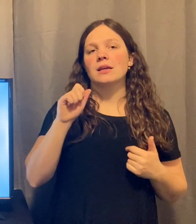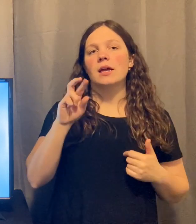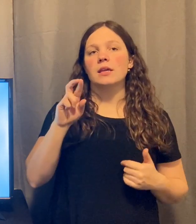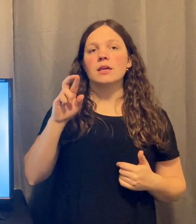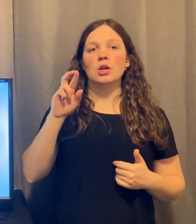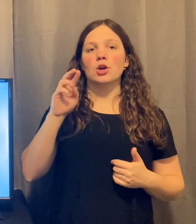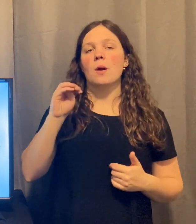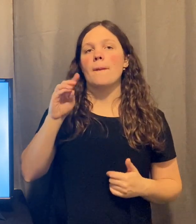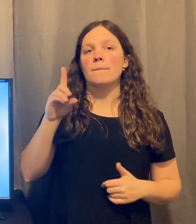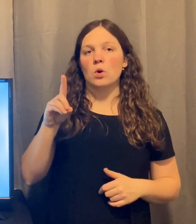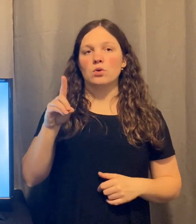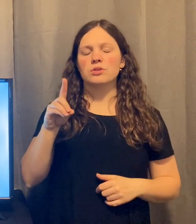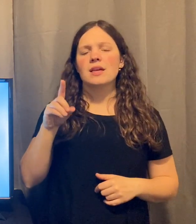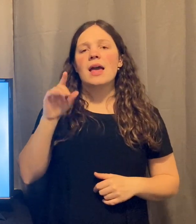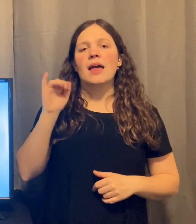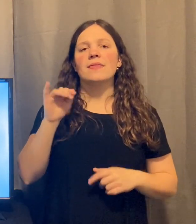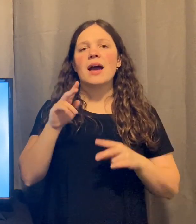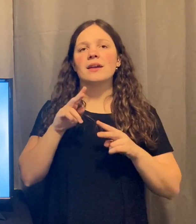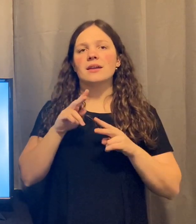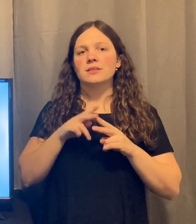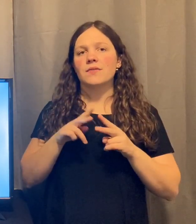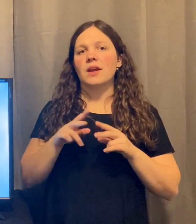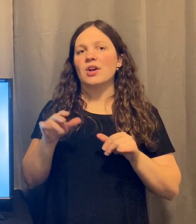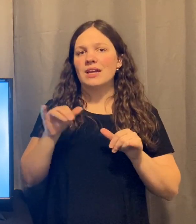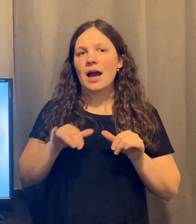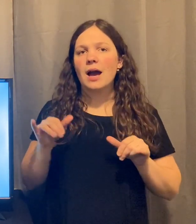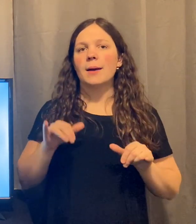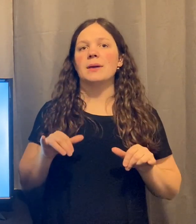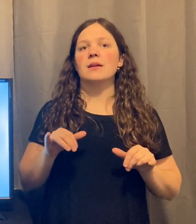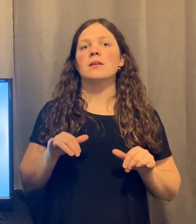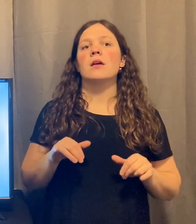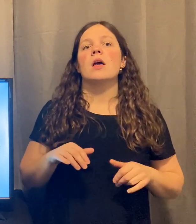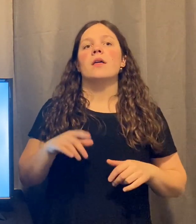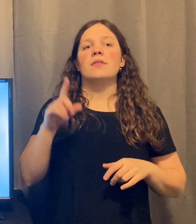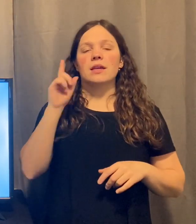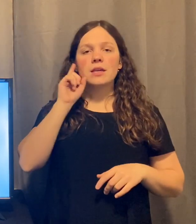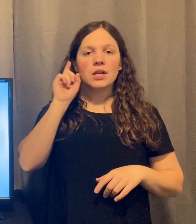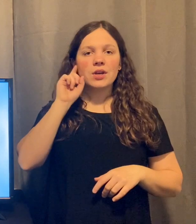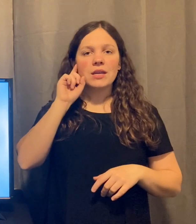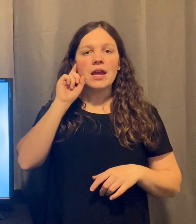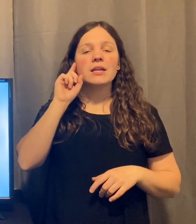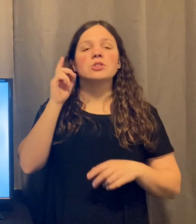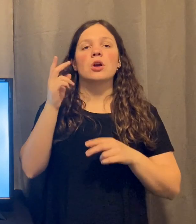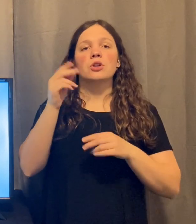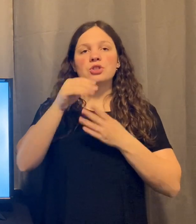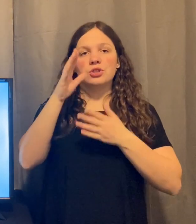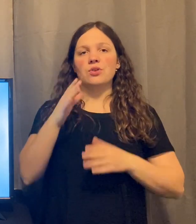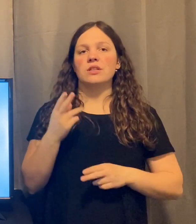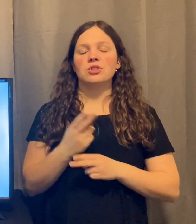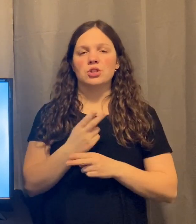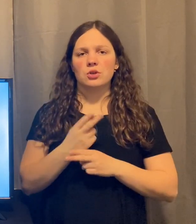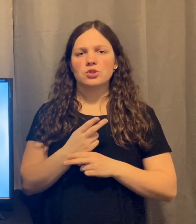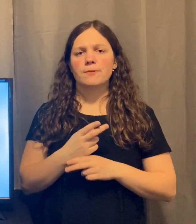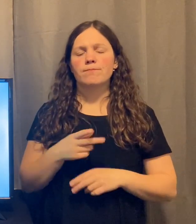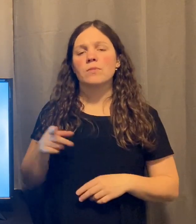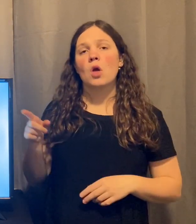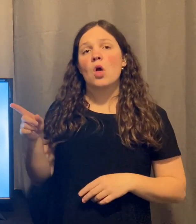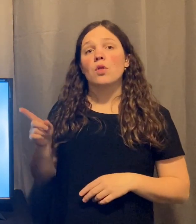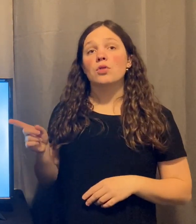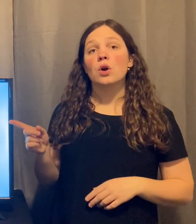an ear mold, and that is very common that hearing aids students use.